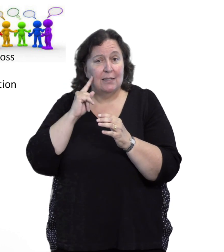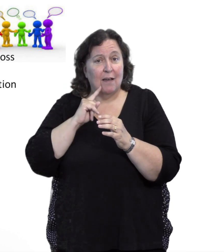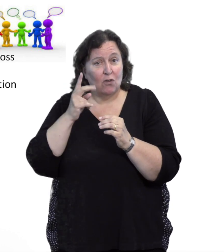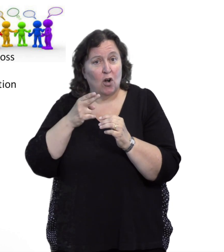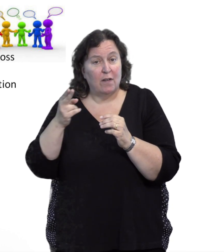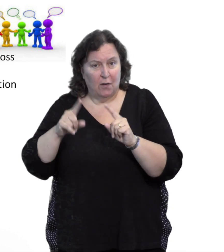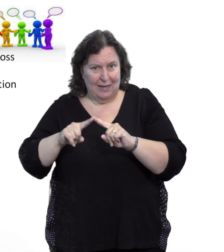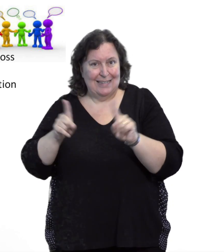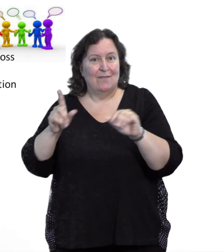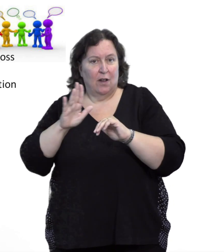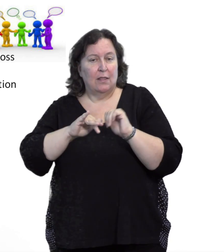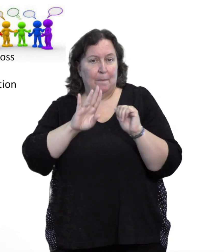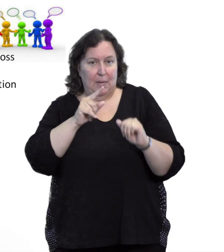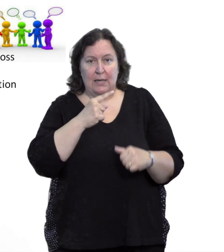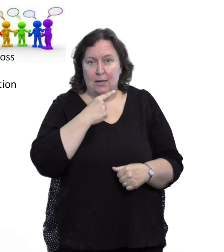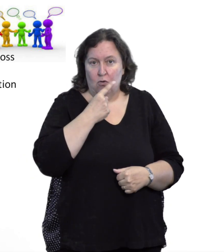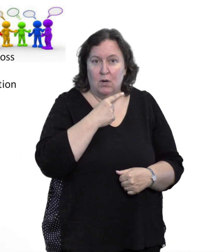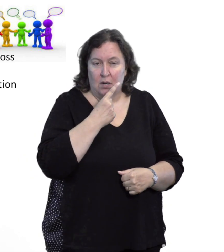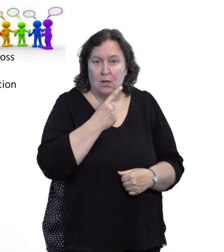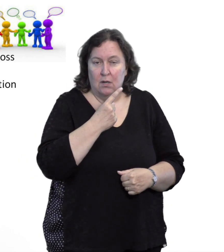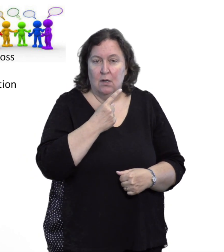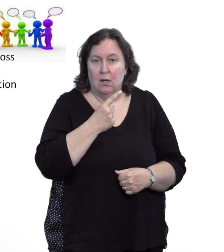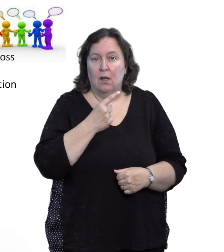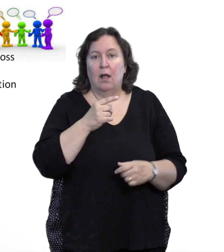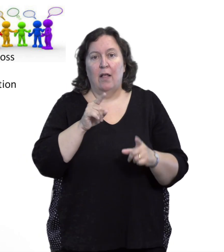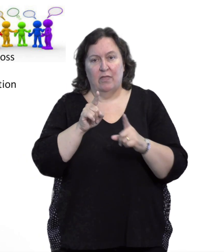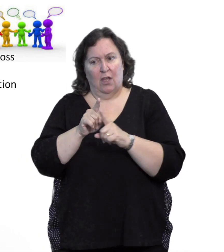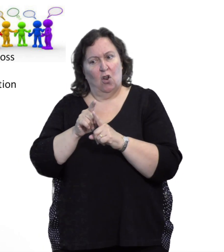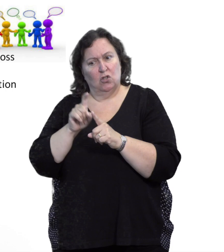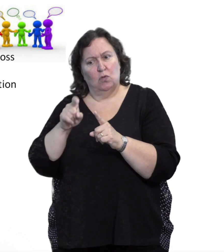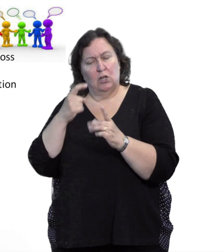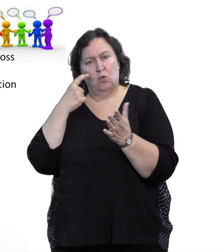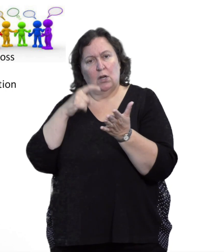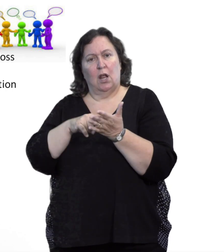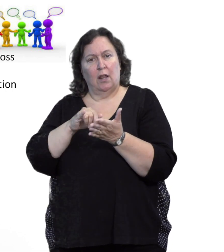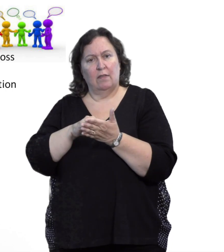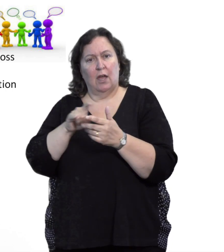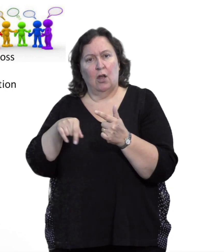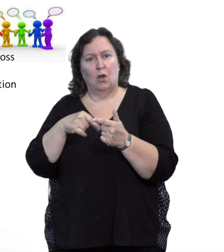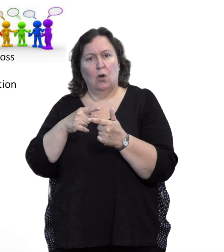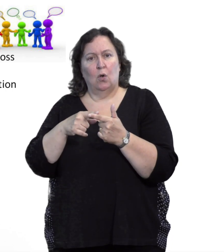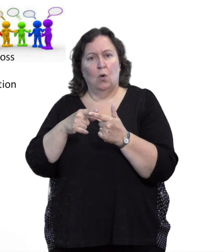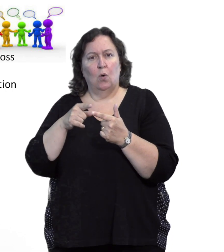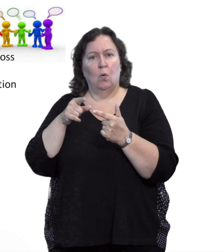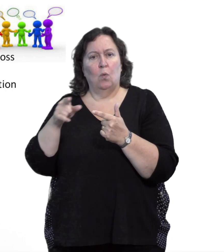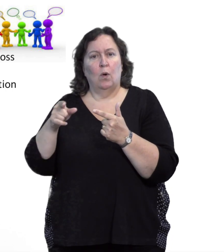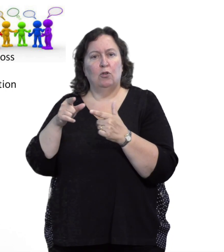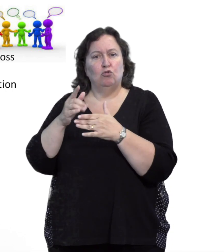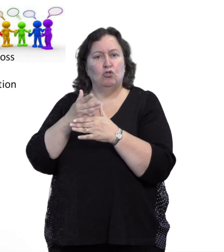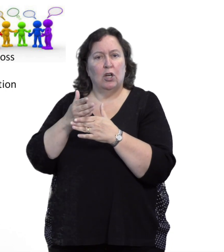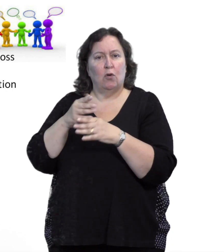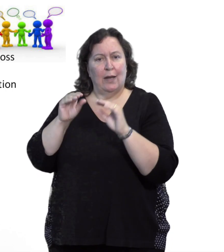being hearing, and this needs to also be acknowledged when sharing and teaching new information.